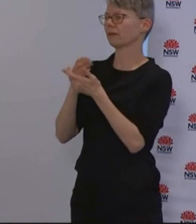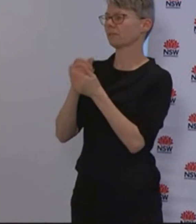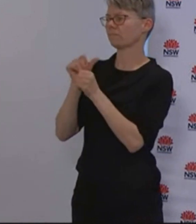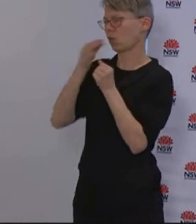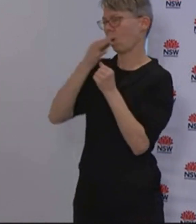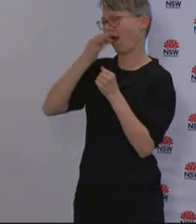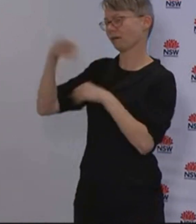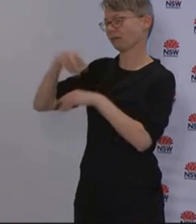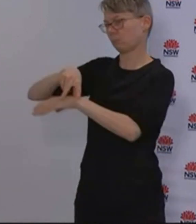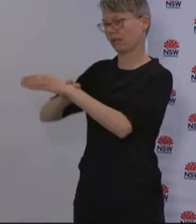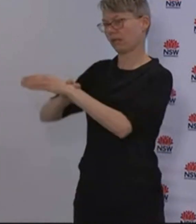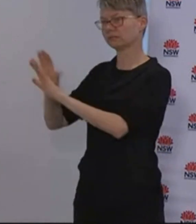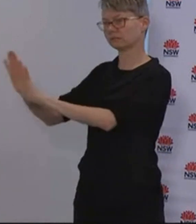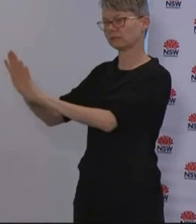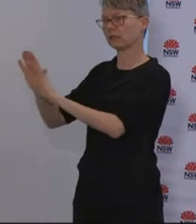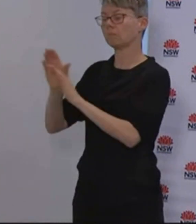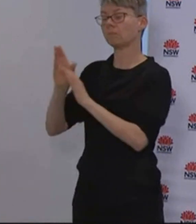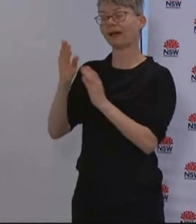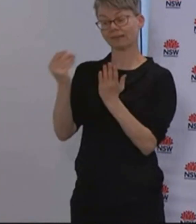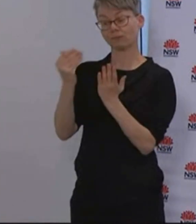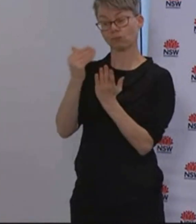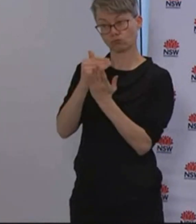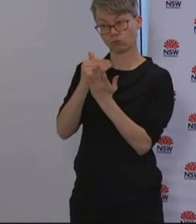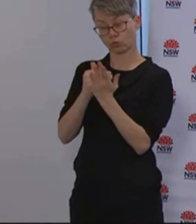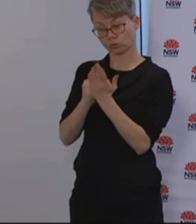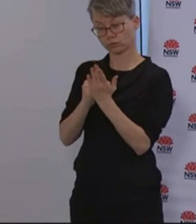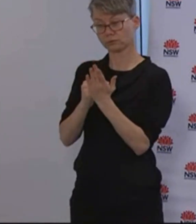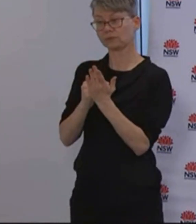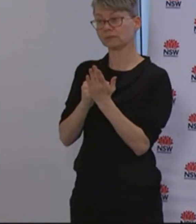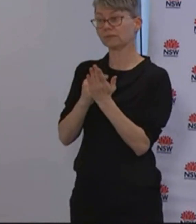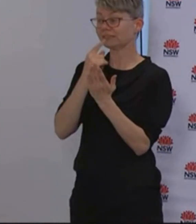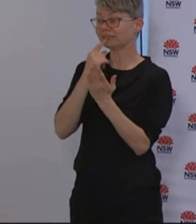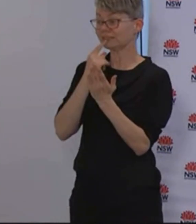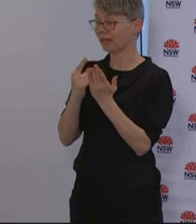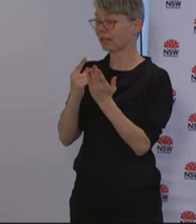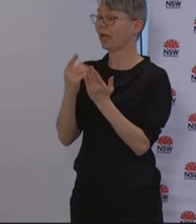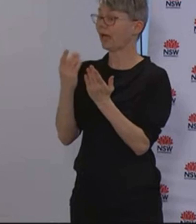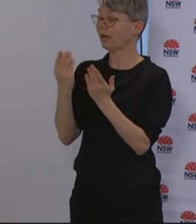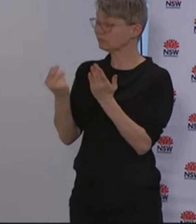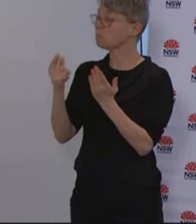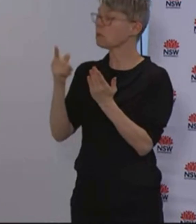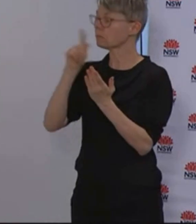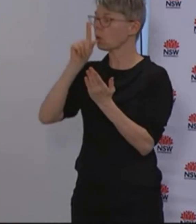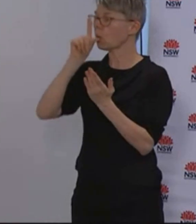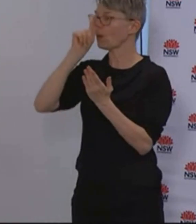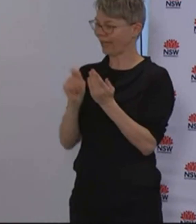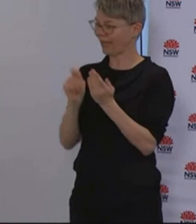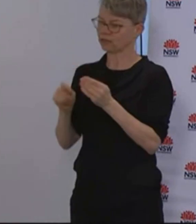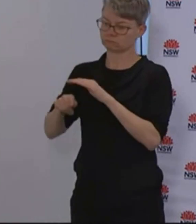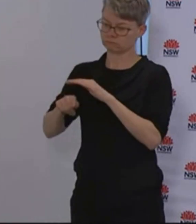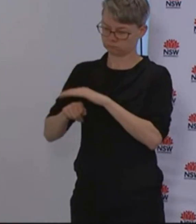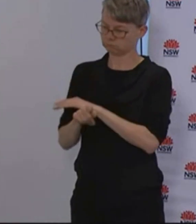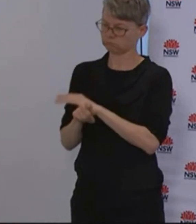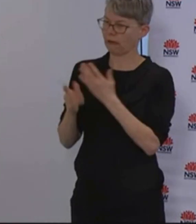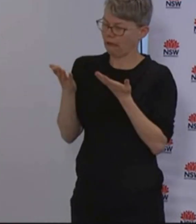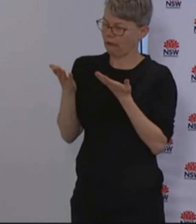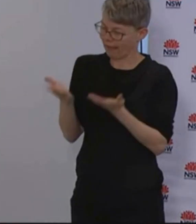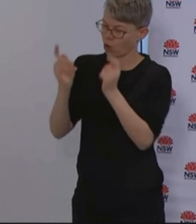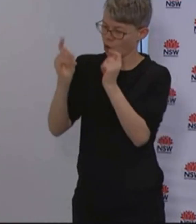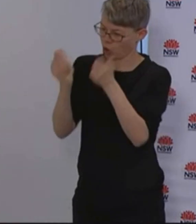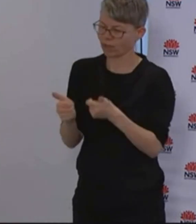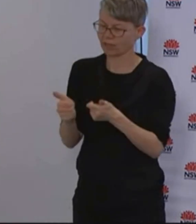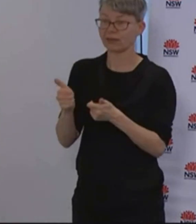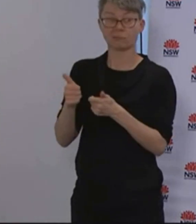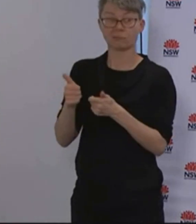a range of exemptions that are in place where people are given exemptions, but it's a